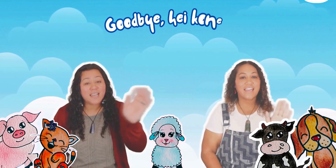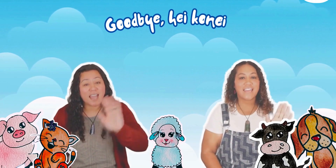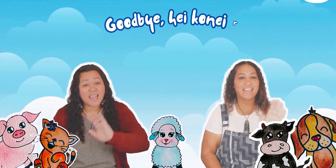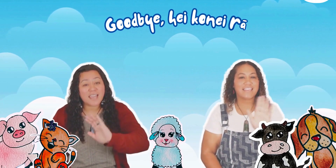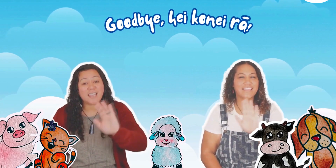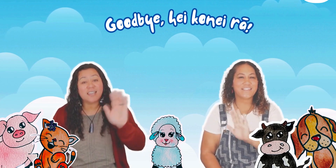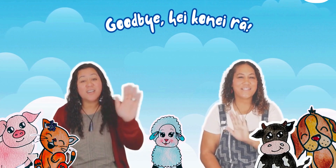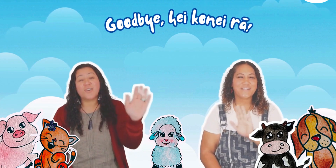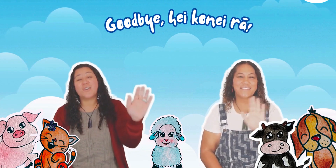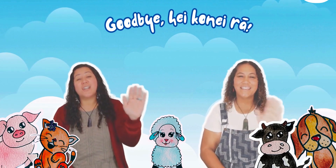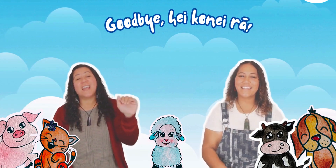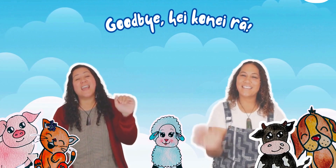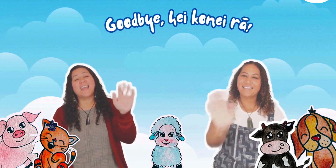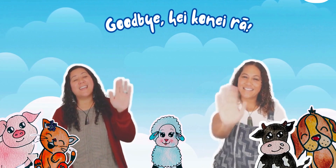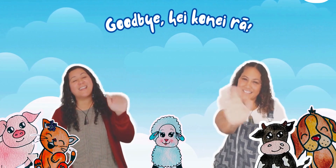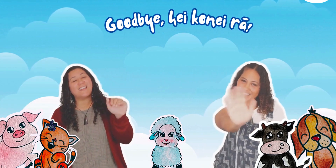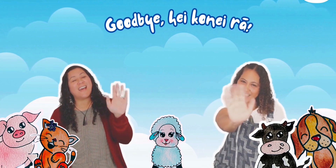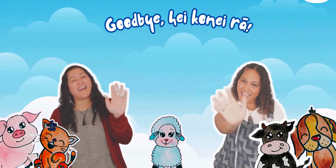Goodbye, hey koneira.